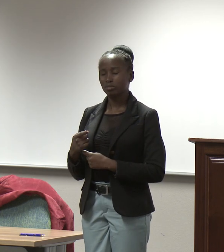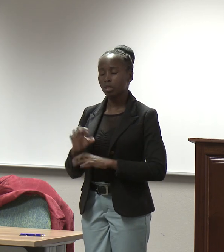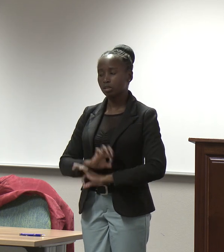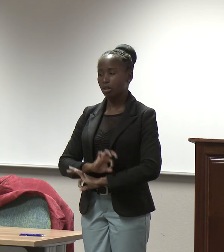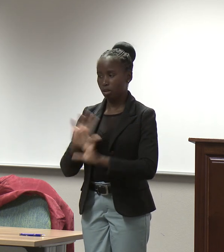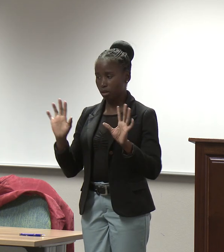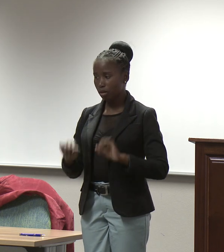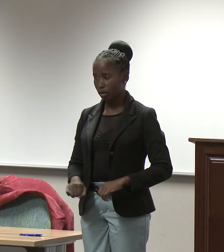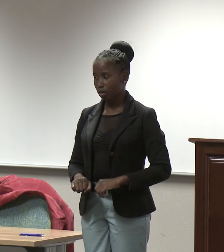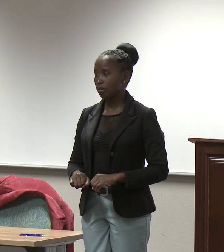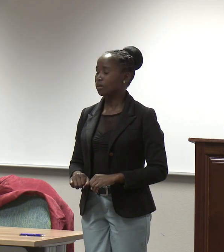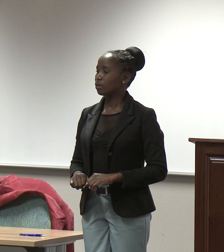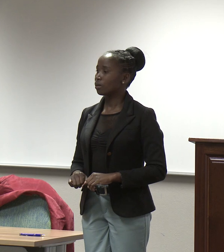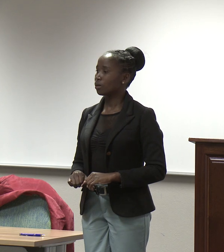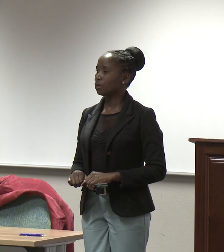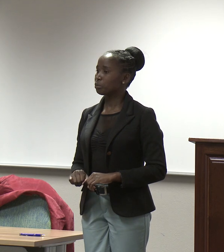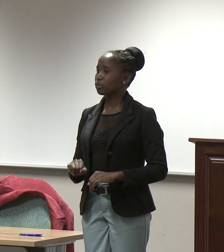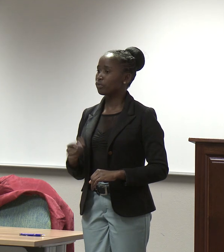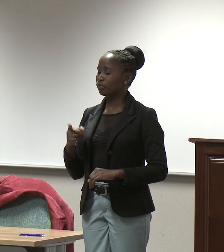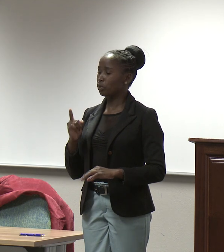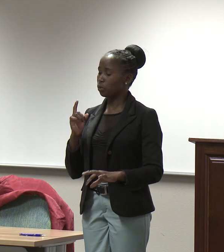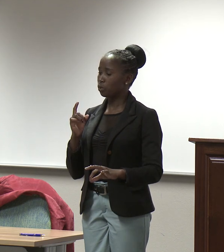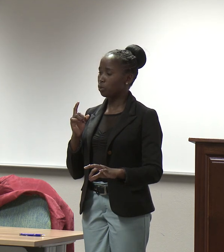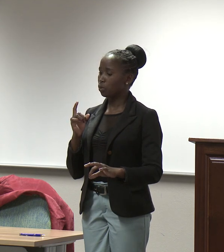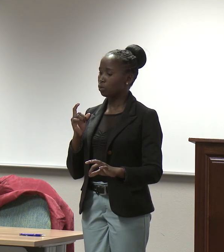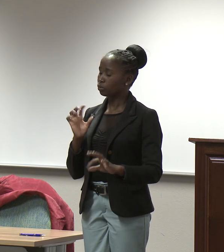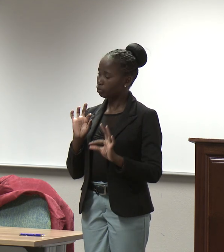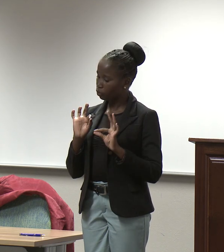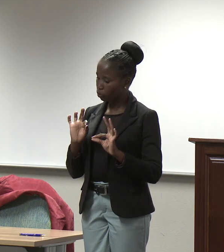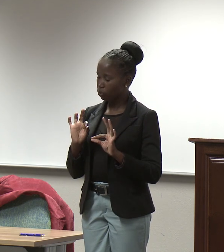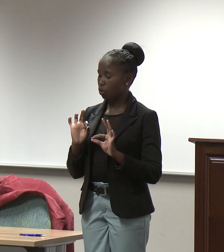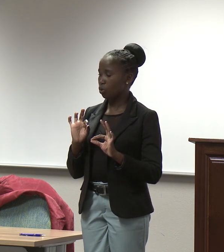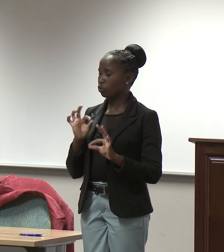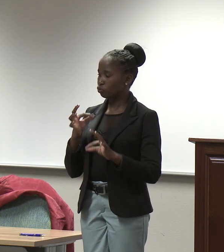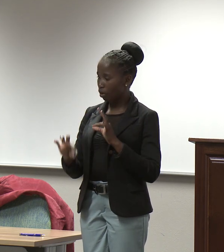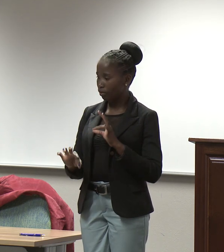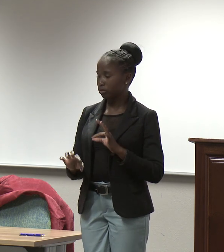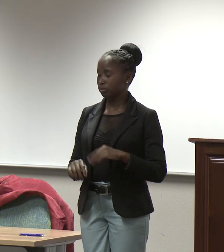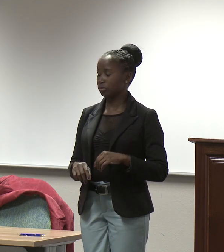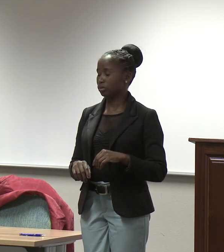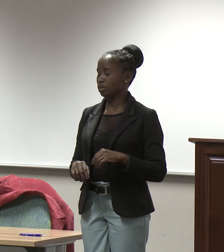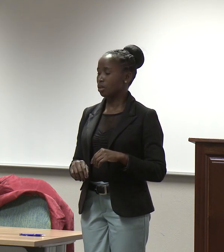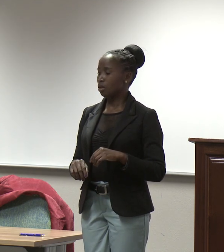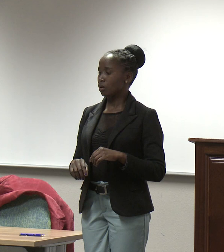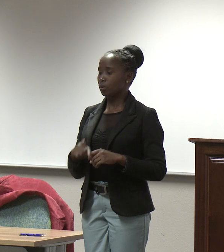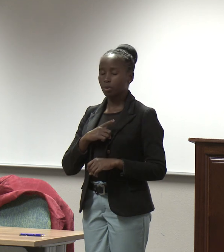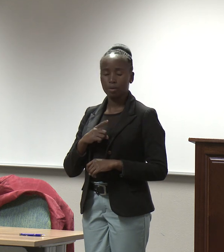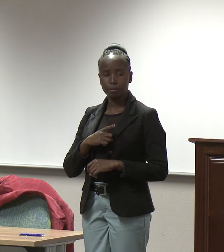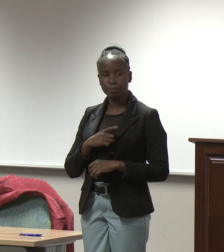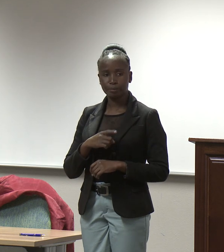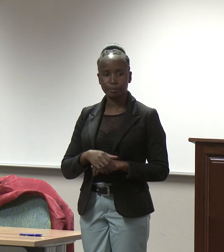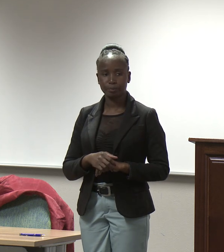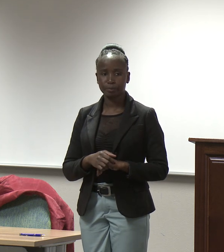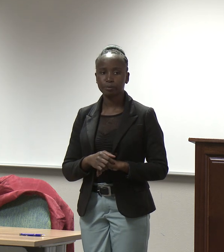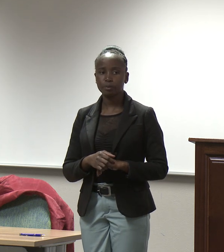in the 60s between relevance and excellence. Because there were African intellectuals that were